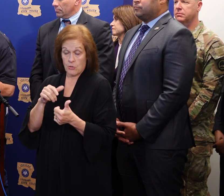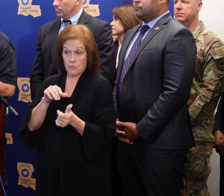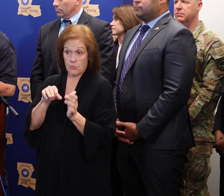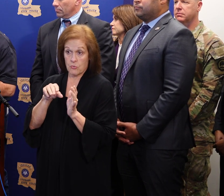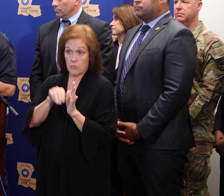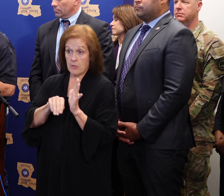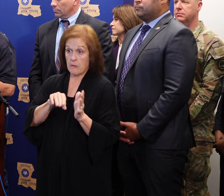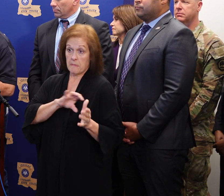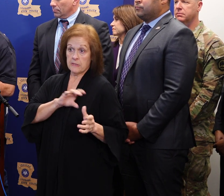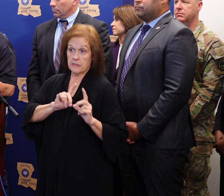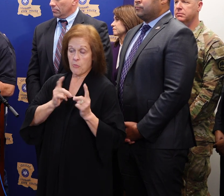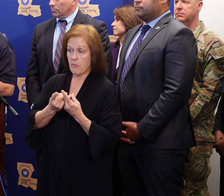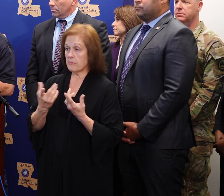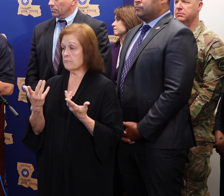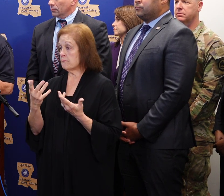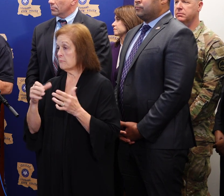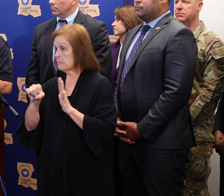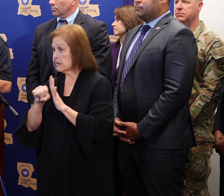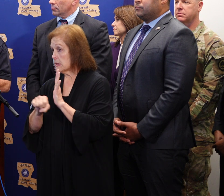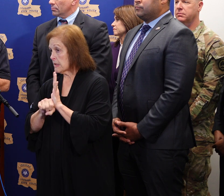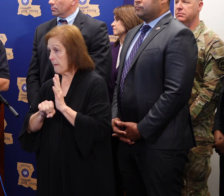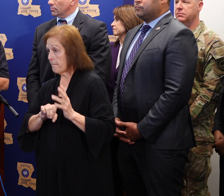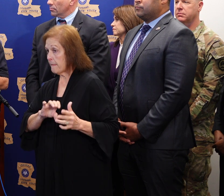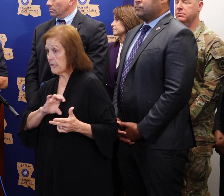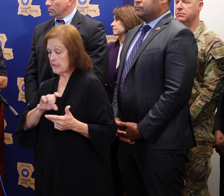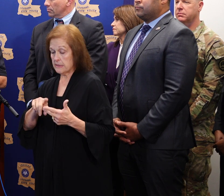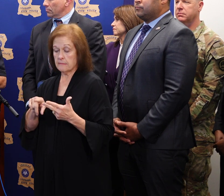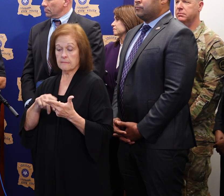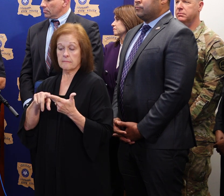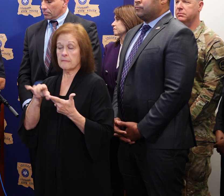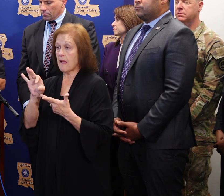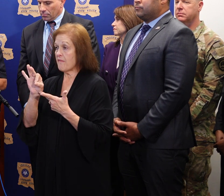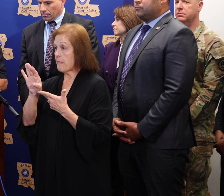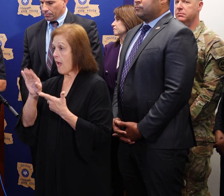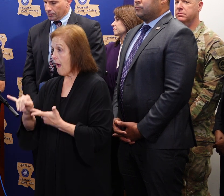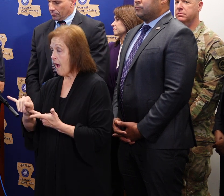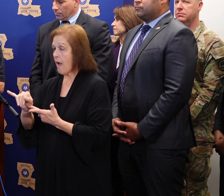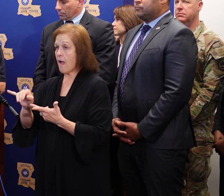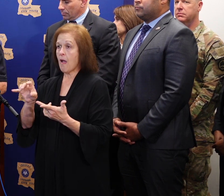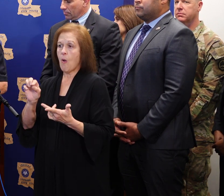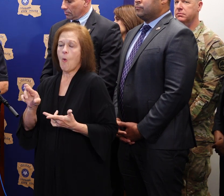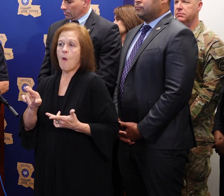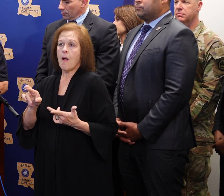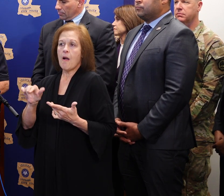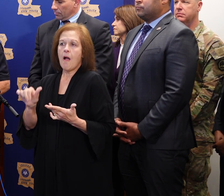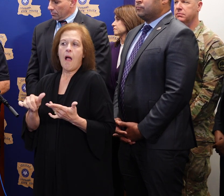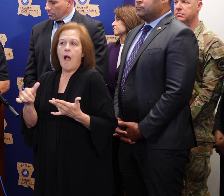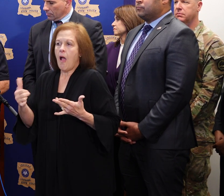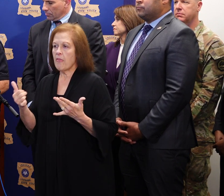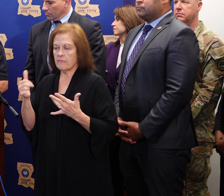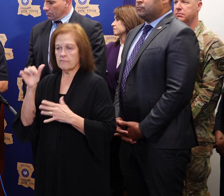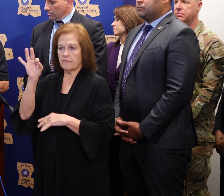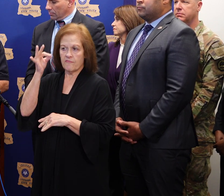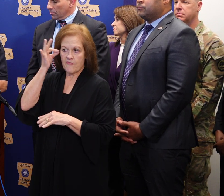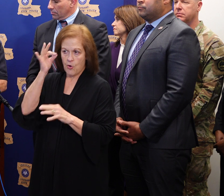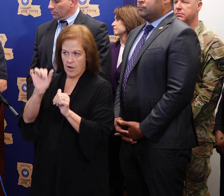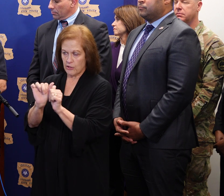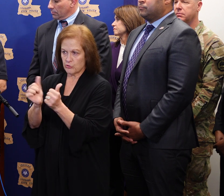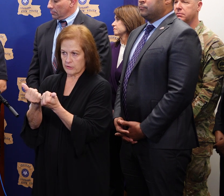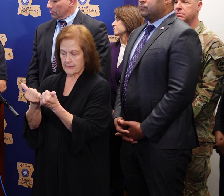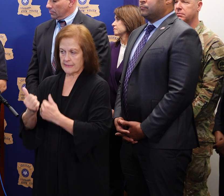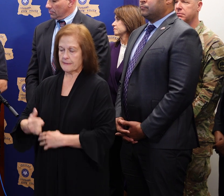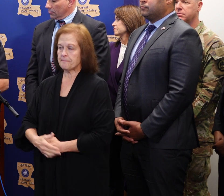the Louisiana State Police, the FBI, or our other federal